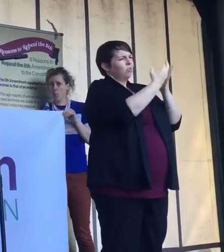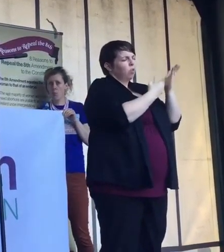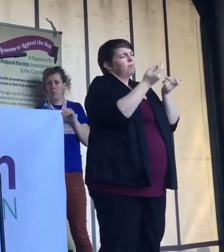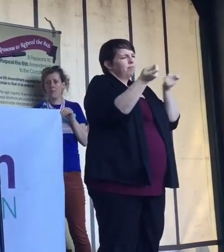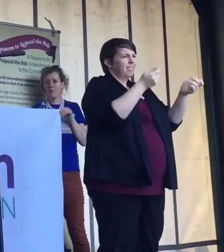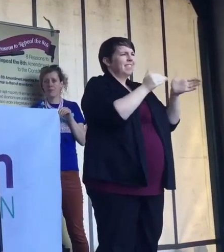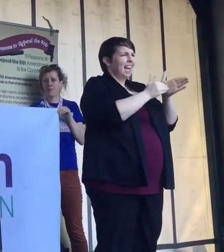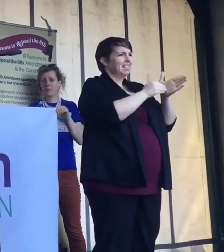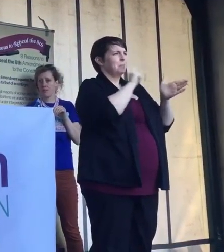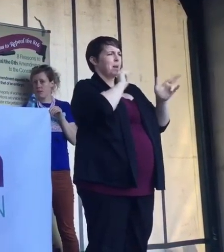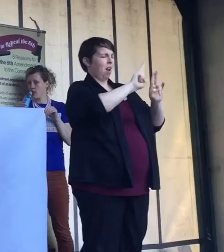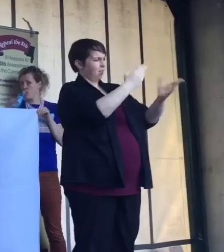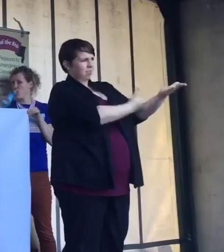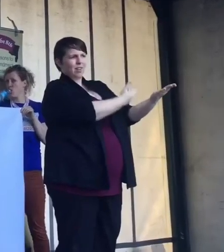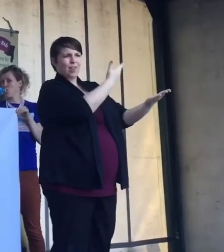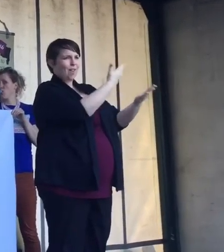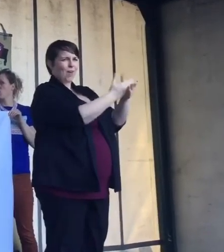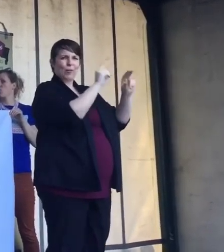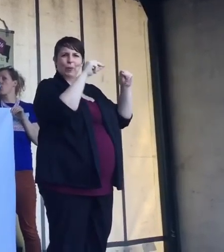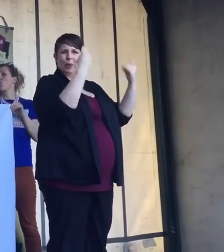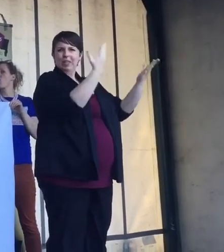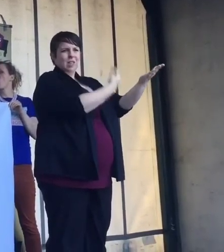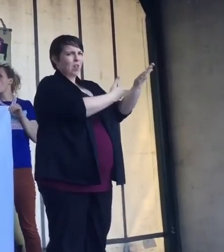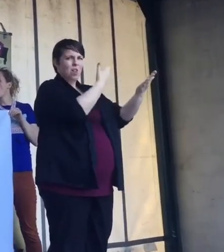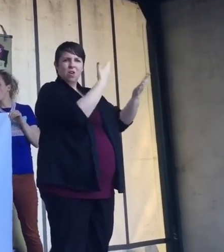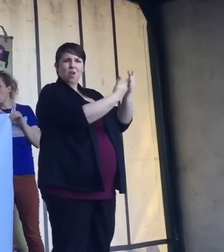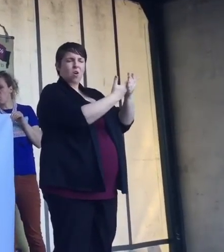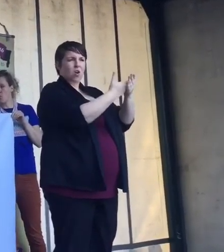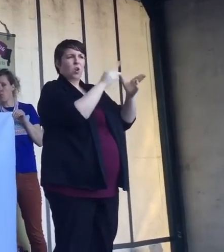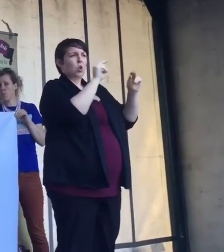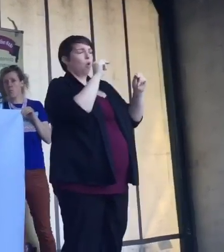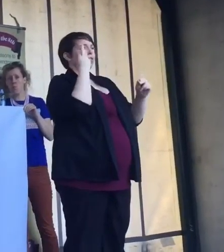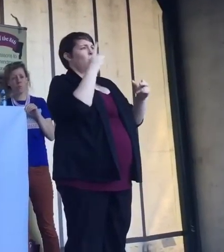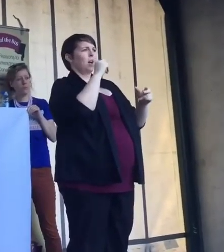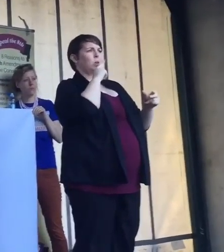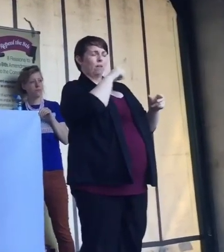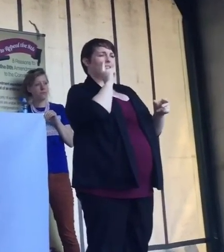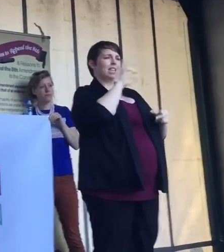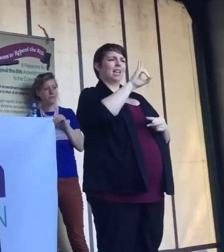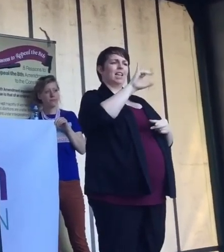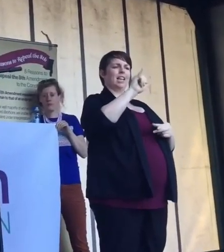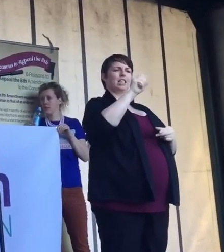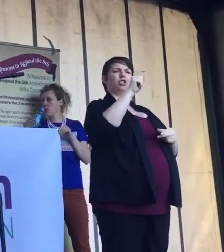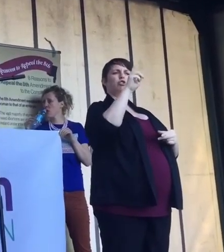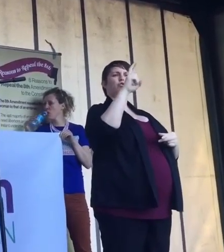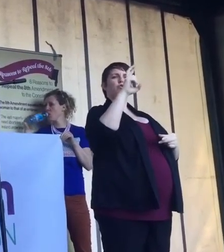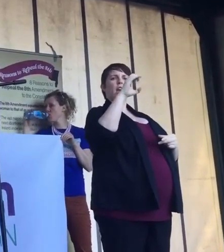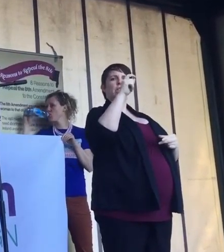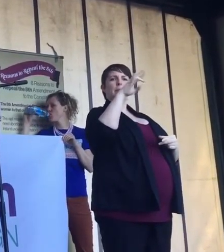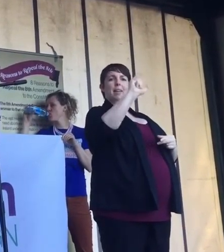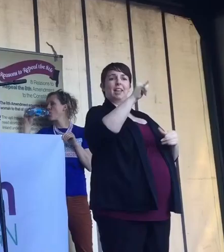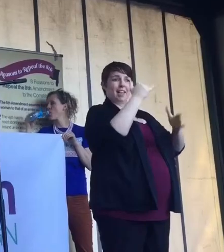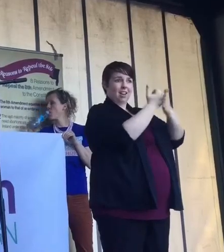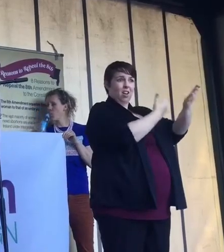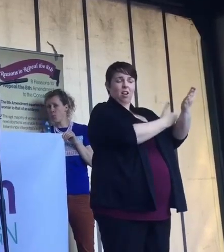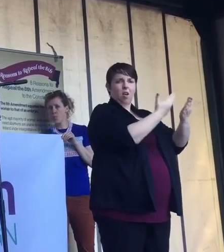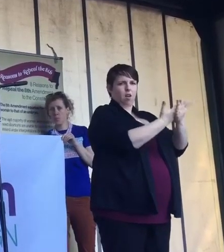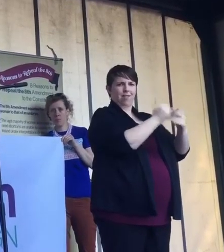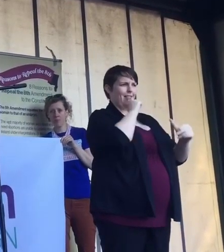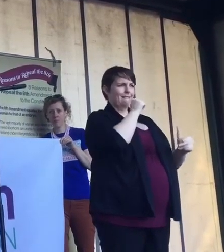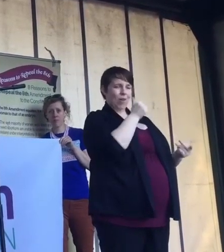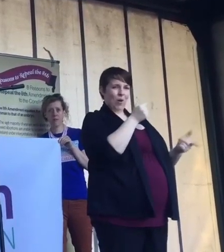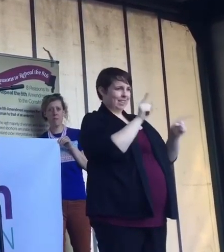not legislated for. There's no reason why hysterectomy would appear in our legislation, and abortion should be no